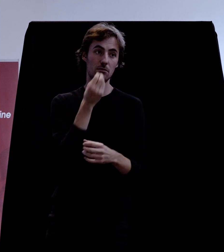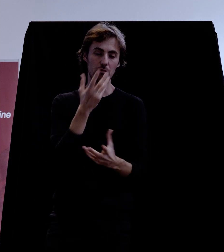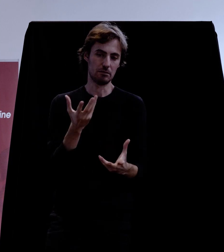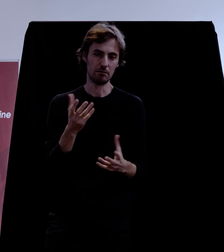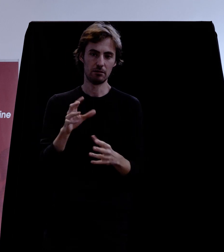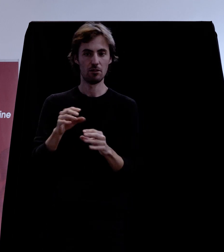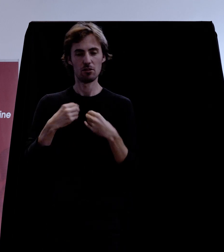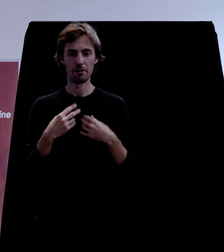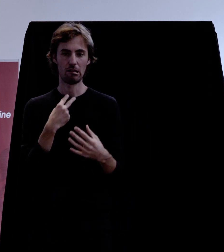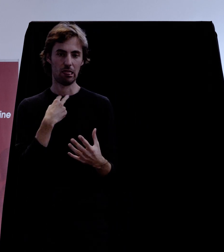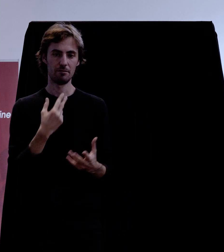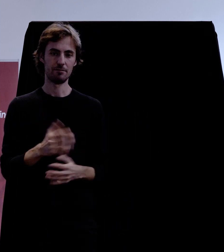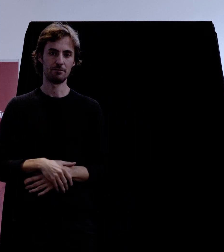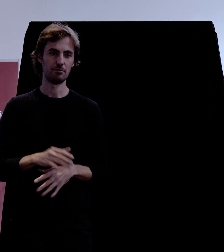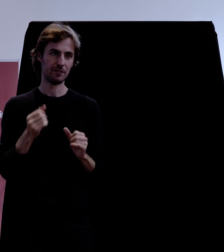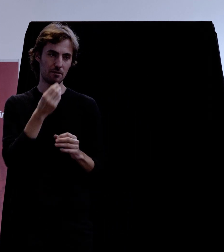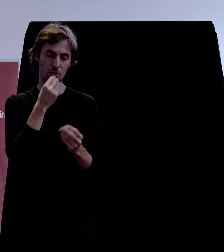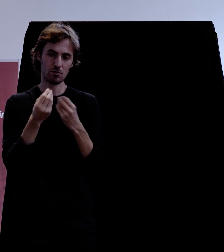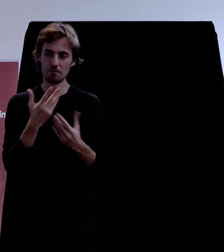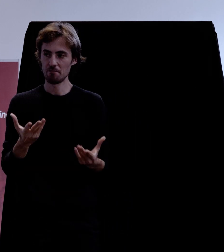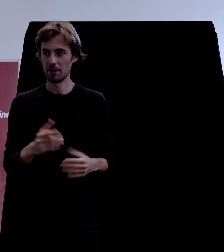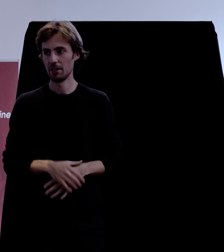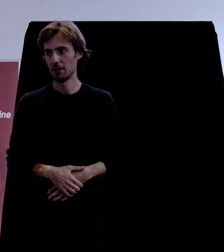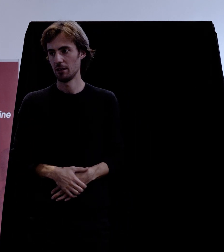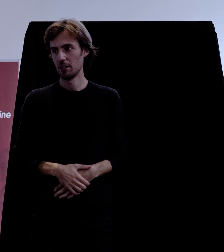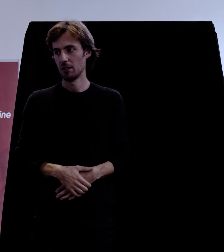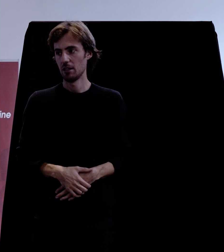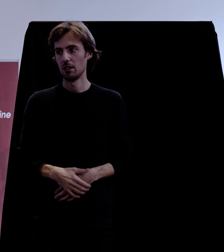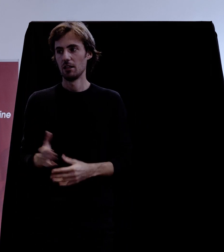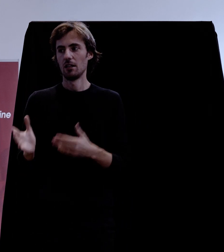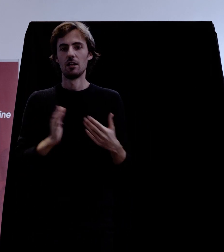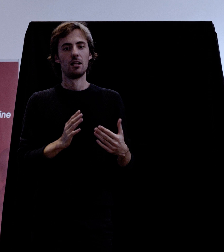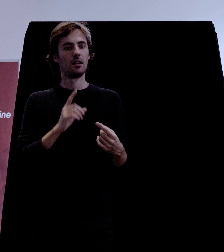I'm going to break in here to talk about the autism question.